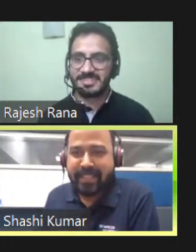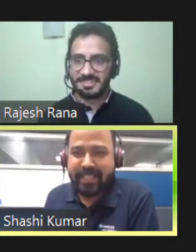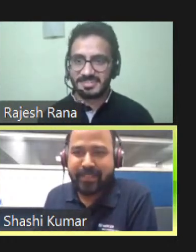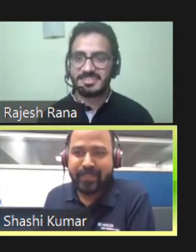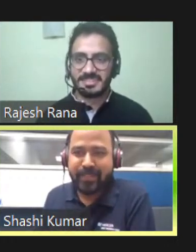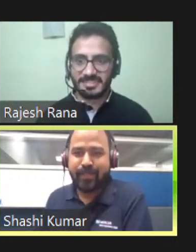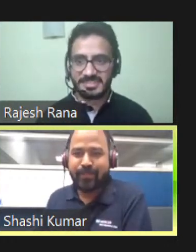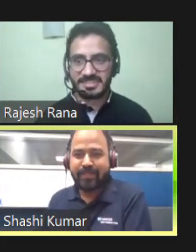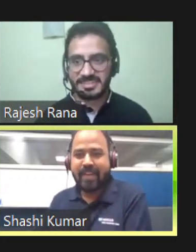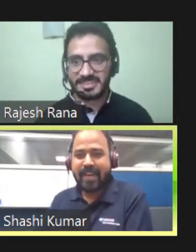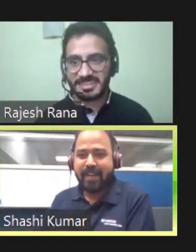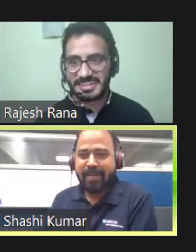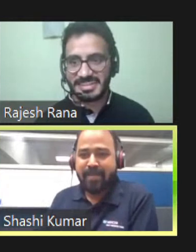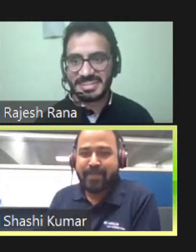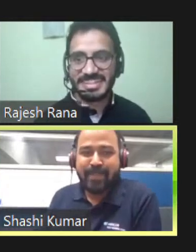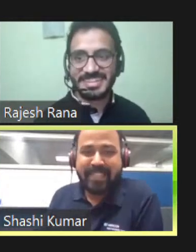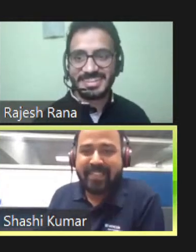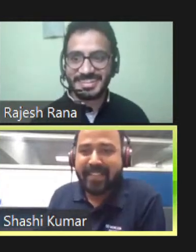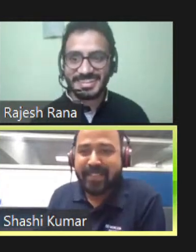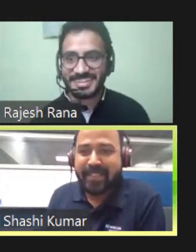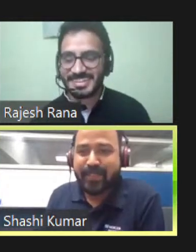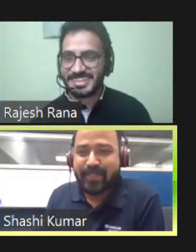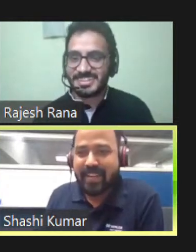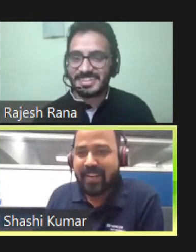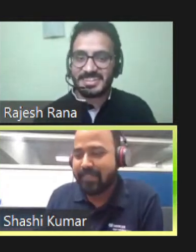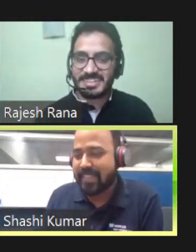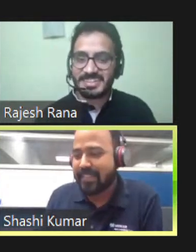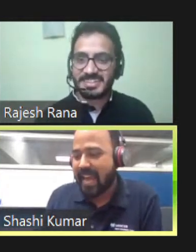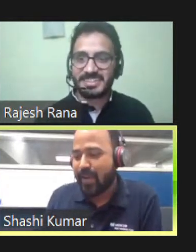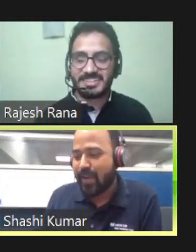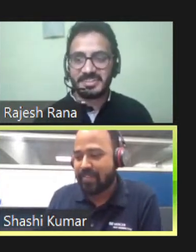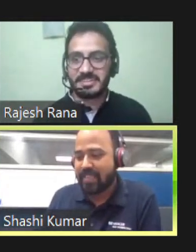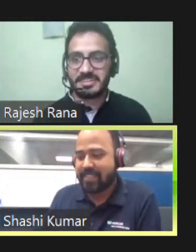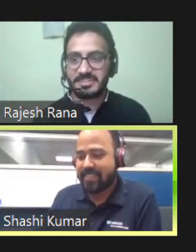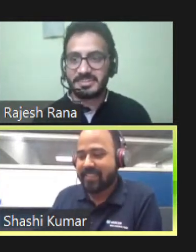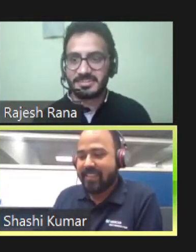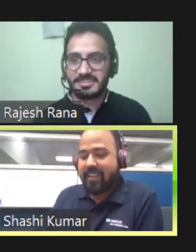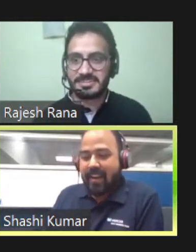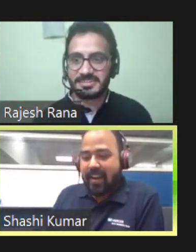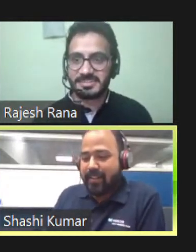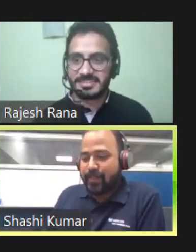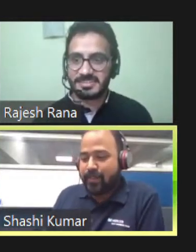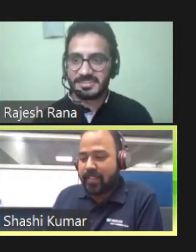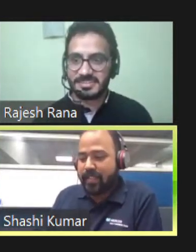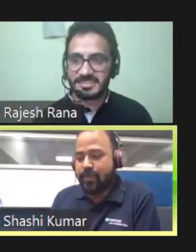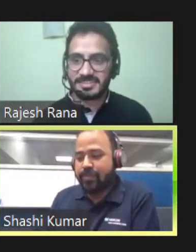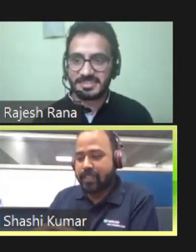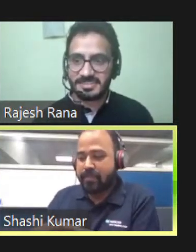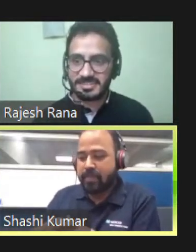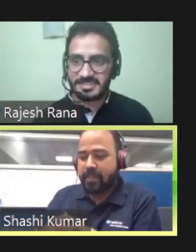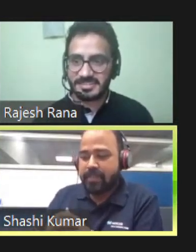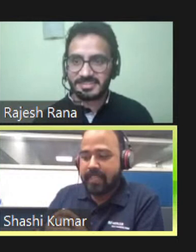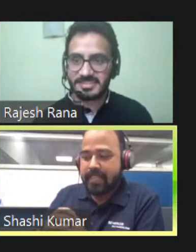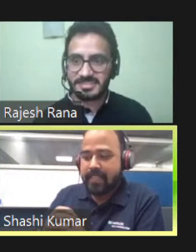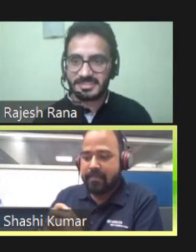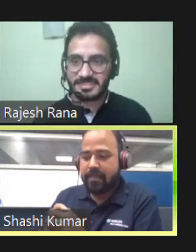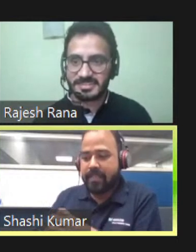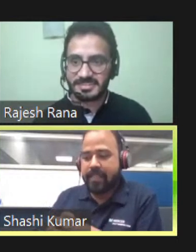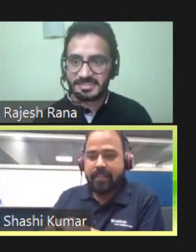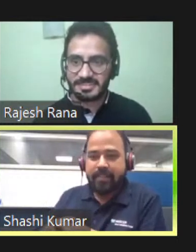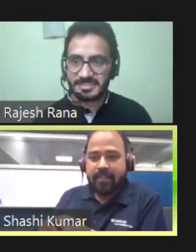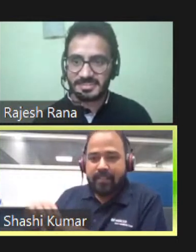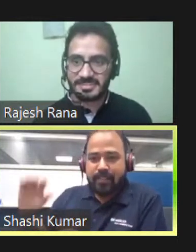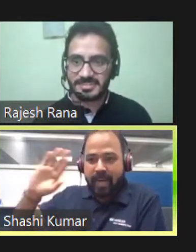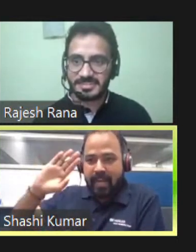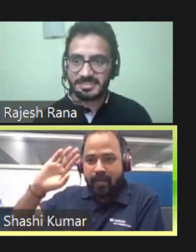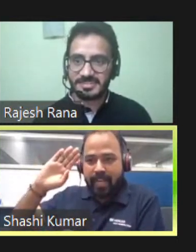coming, Rajesh. So, I'm also excited to start with hello first. So Tanu, Shripad, yes, Tara